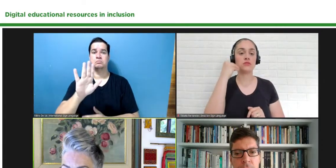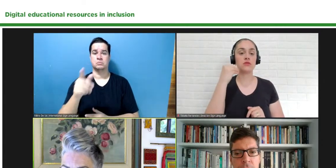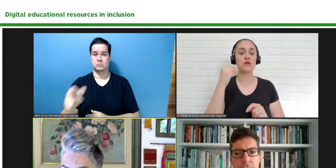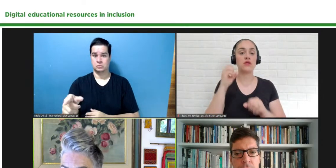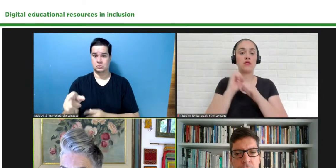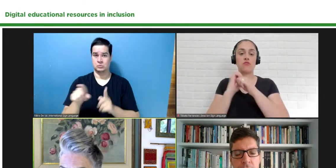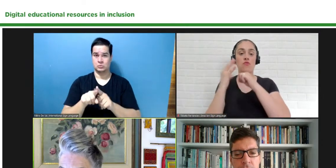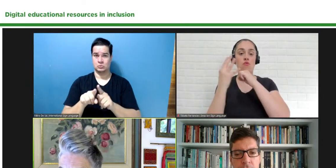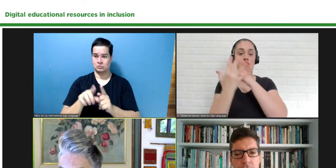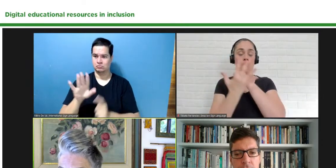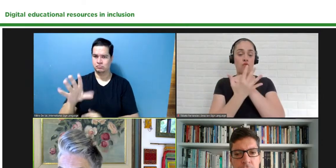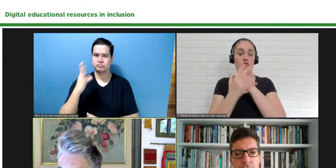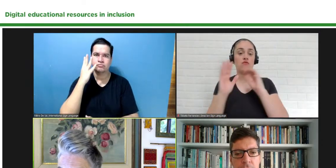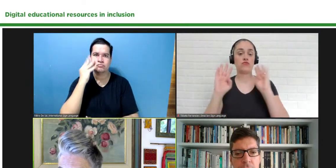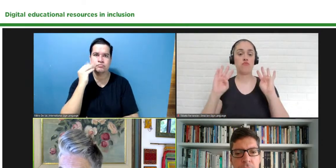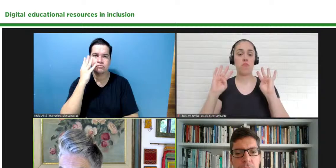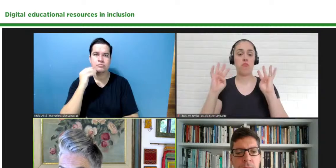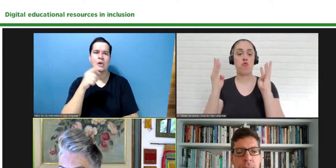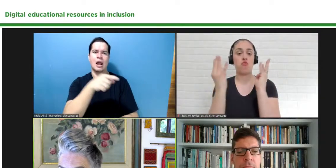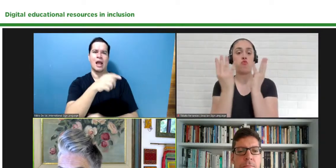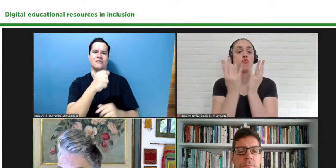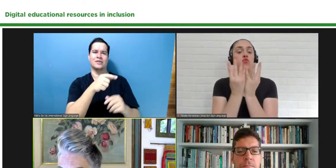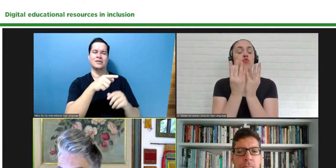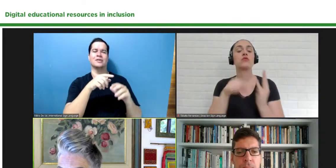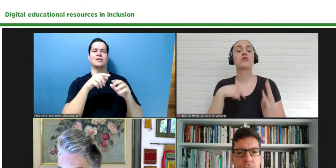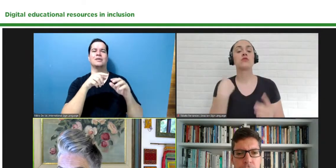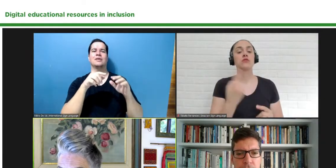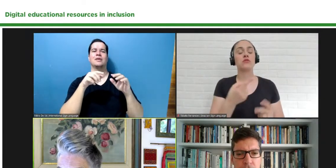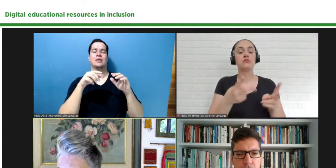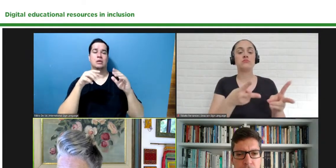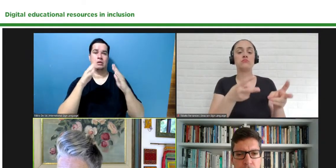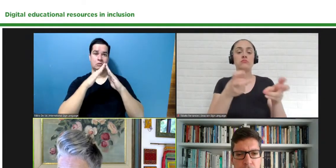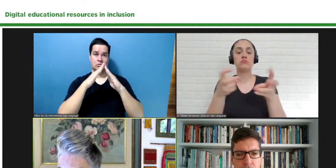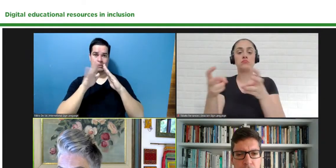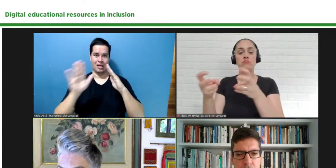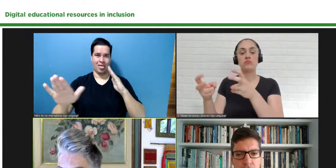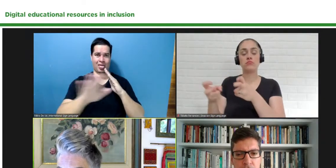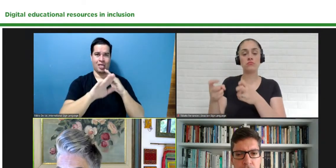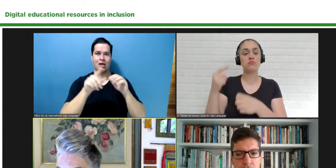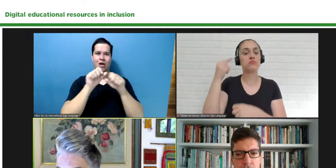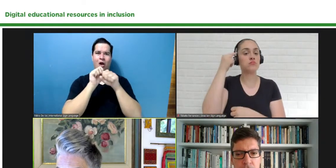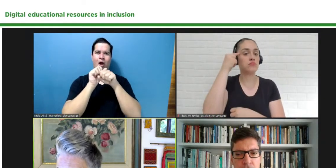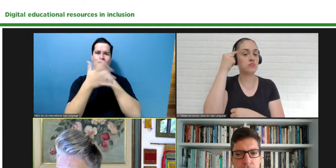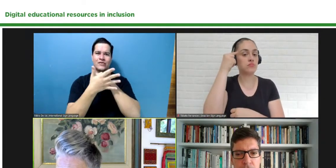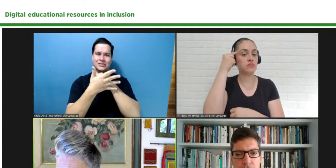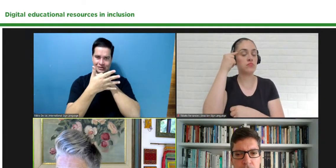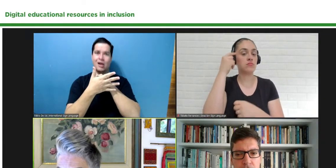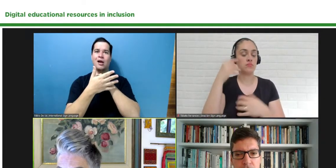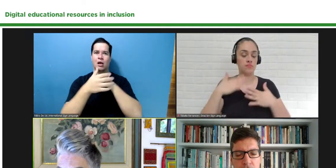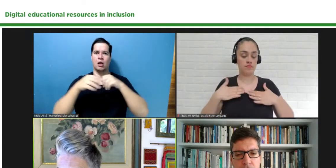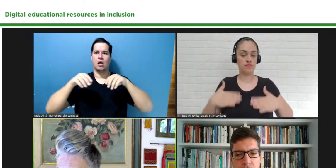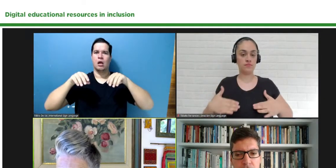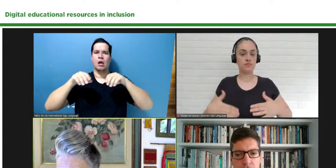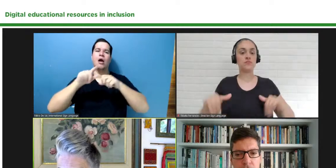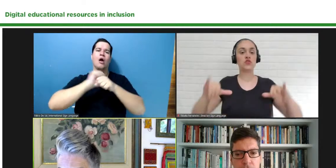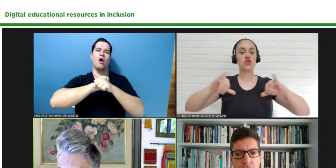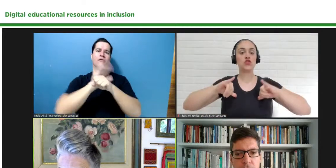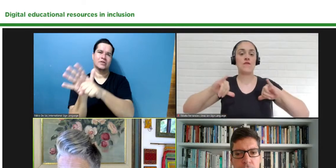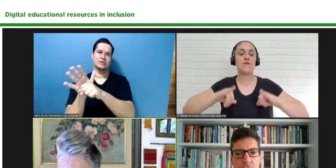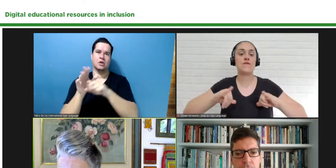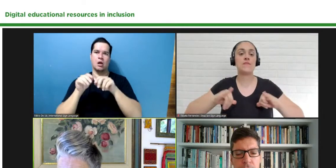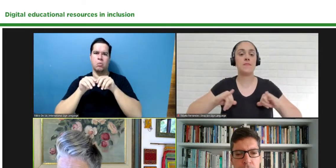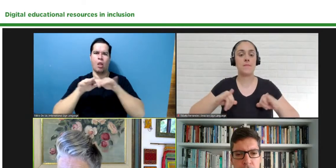pandemic that we realized how much psychological and physical suffering the lack